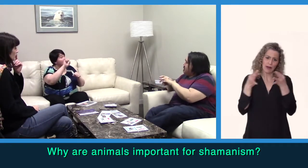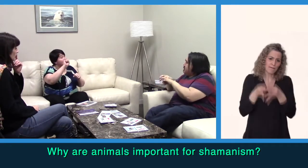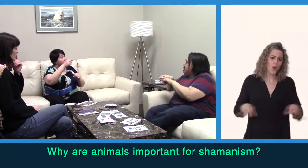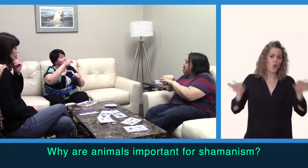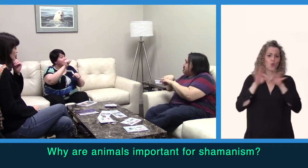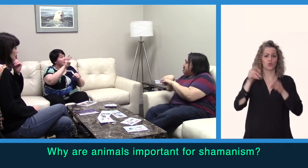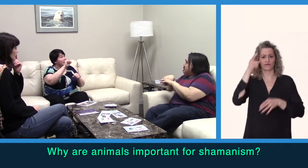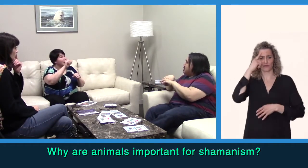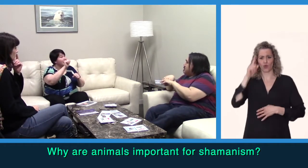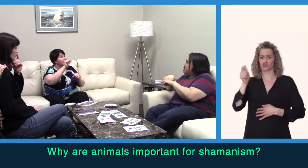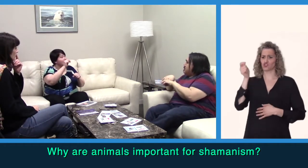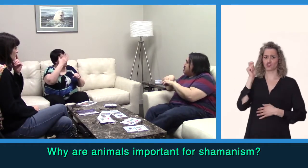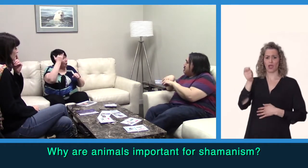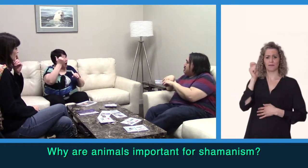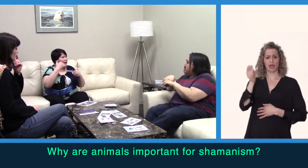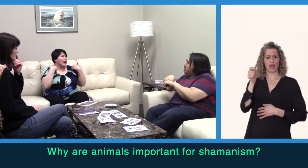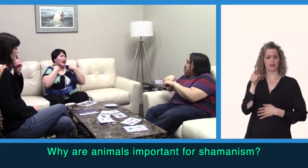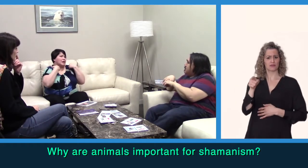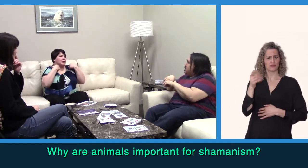Yeah. Or